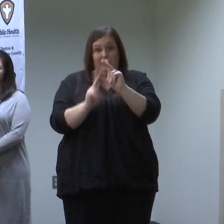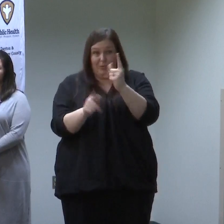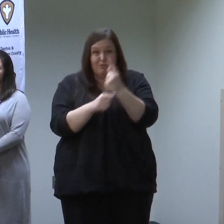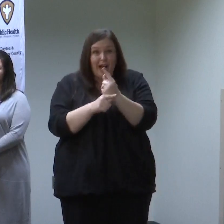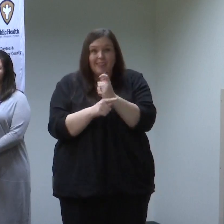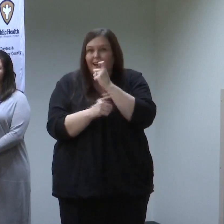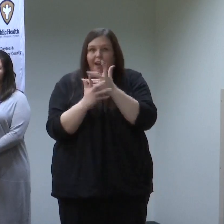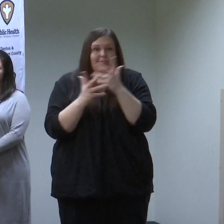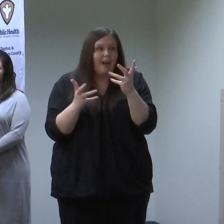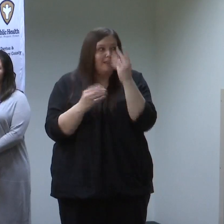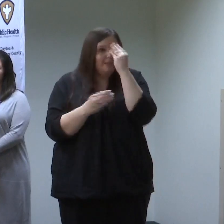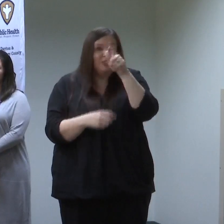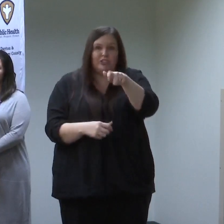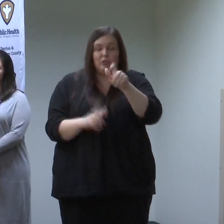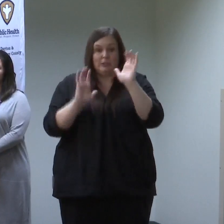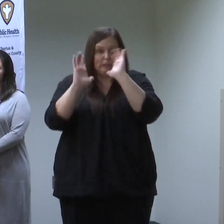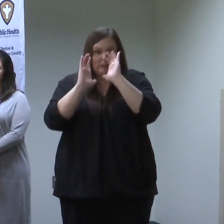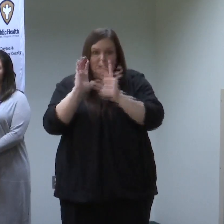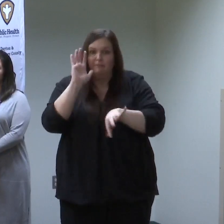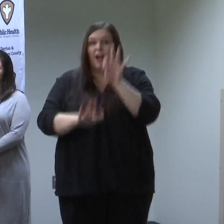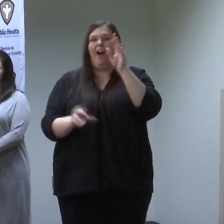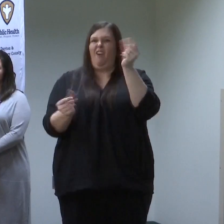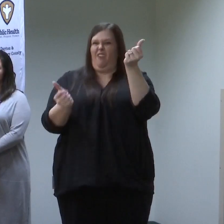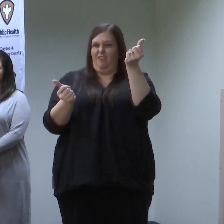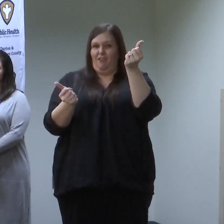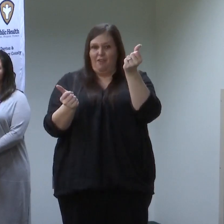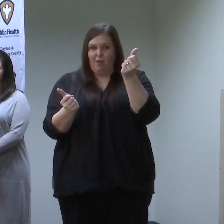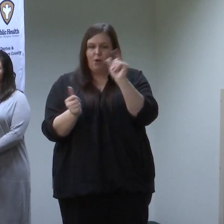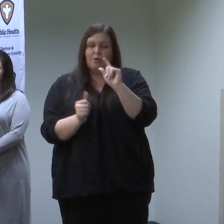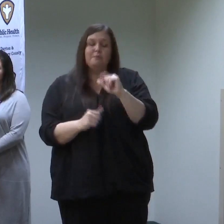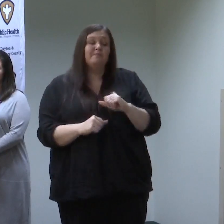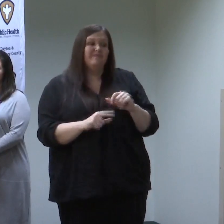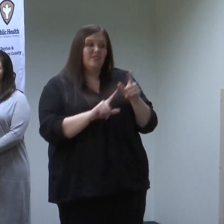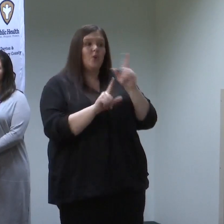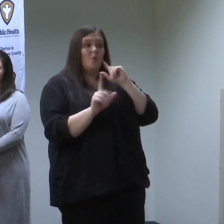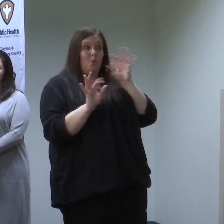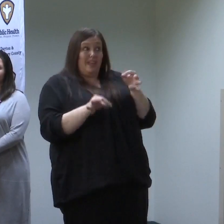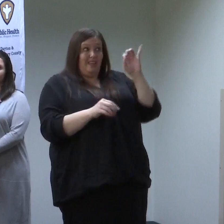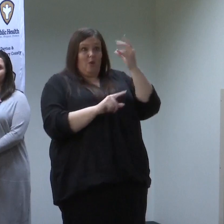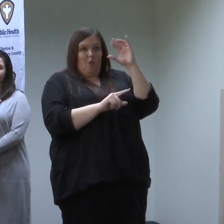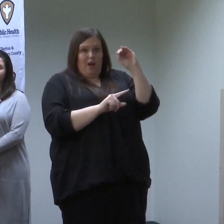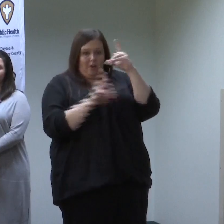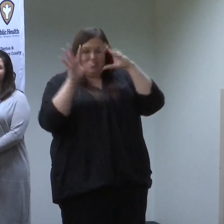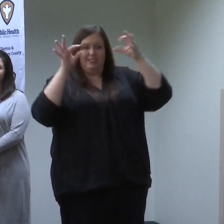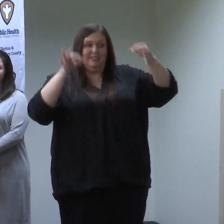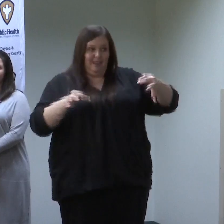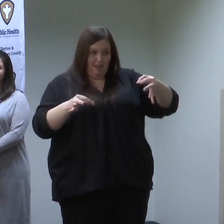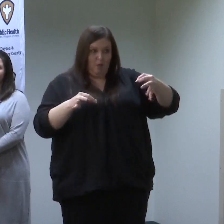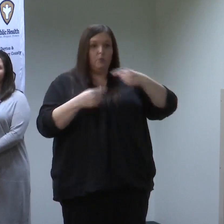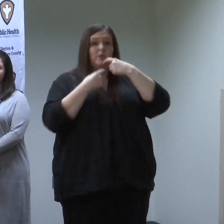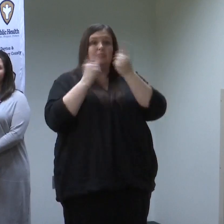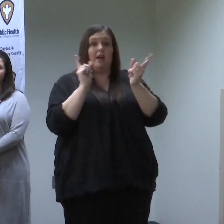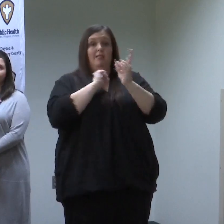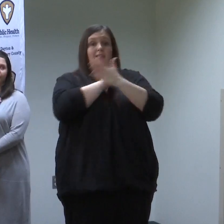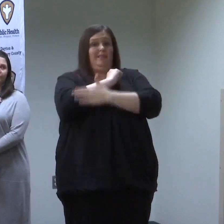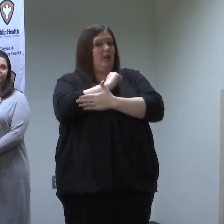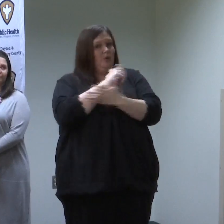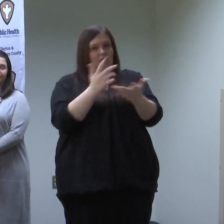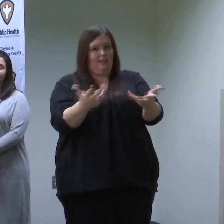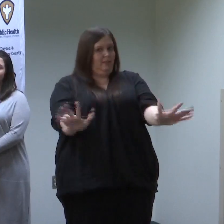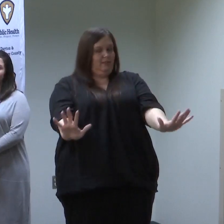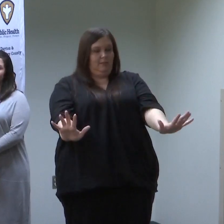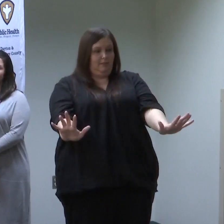information. And so I think that to try and protect that, the decision has been made not to get any more specific than the county.